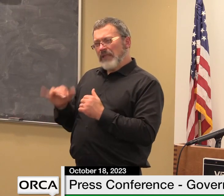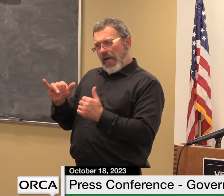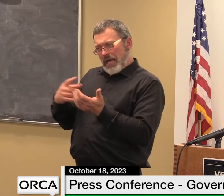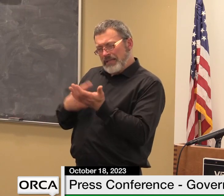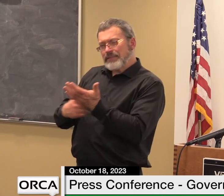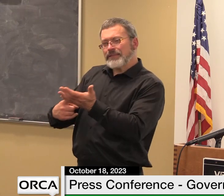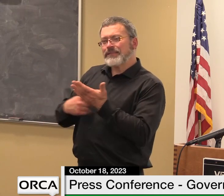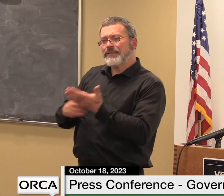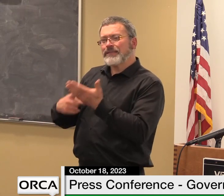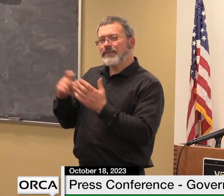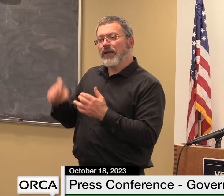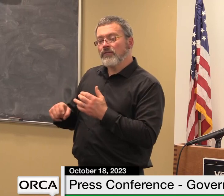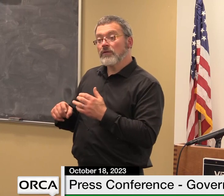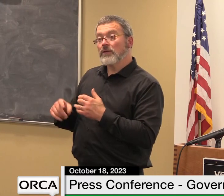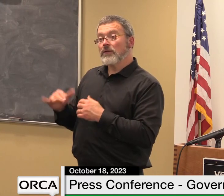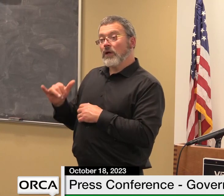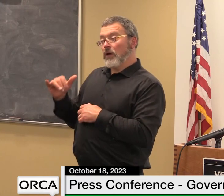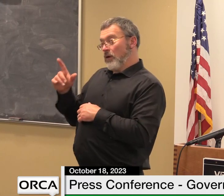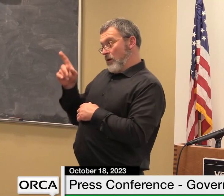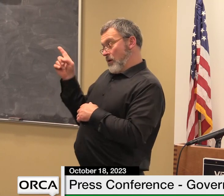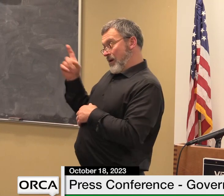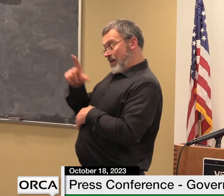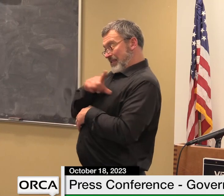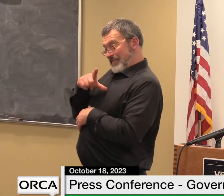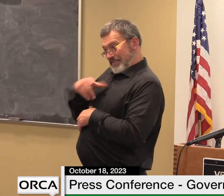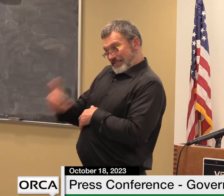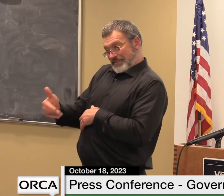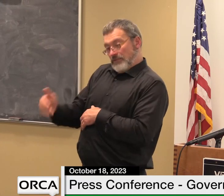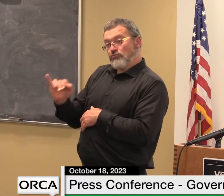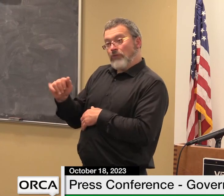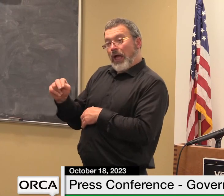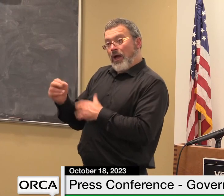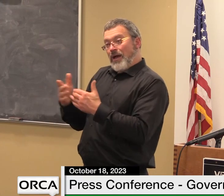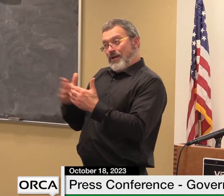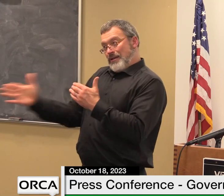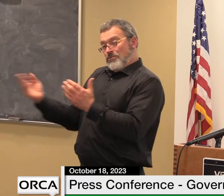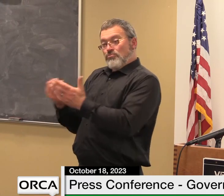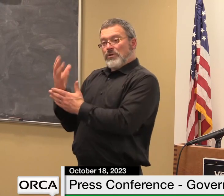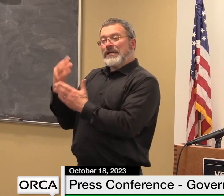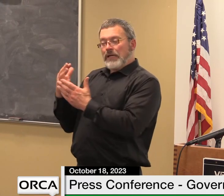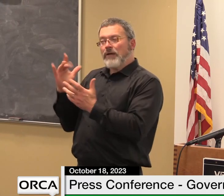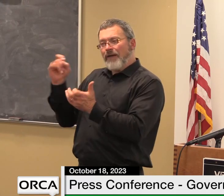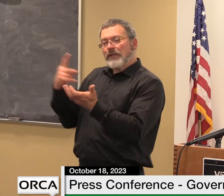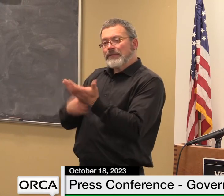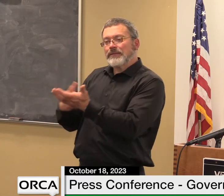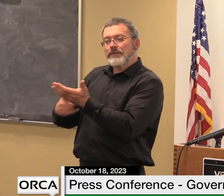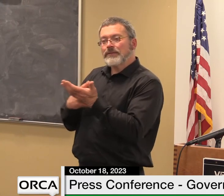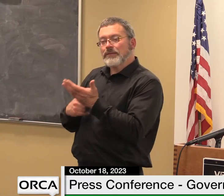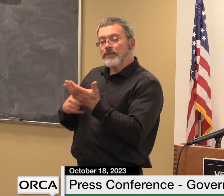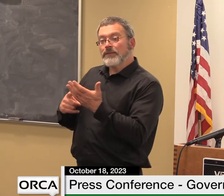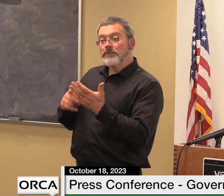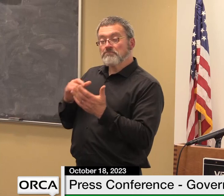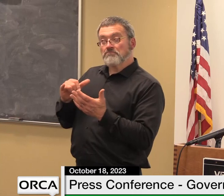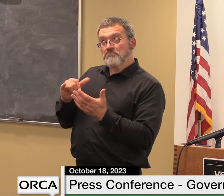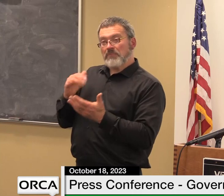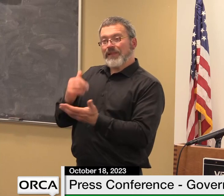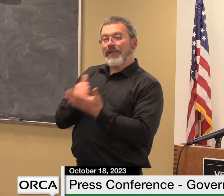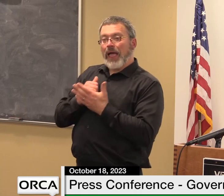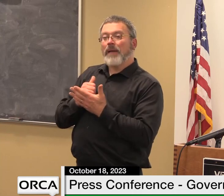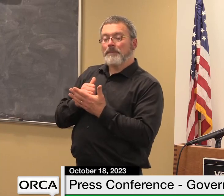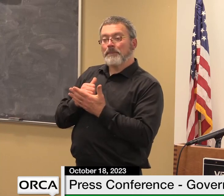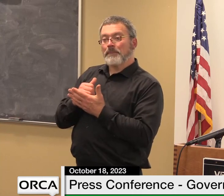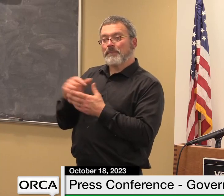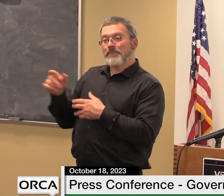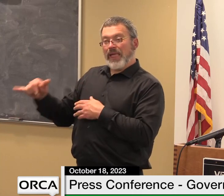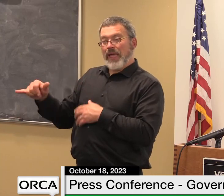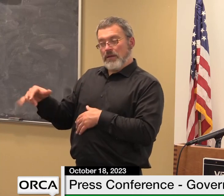legislative season to talk with legislators about that, just that. But it's helpful to have him in his